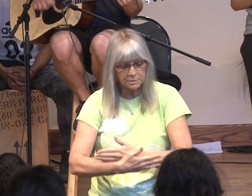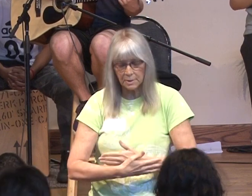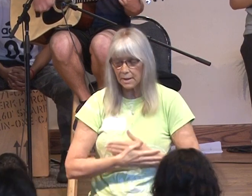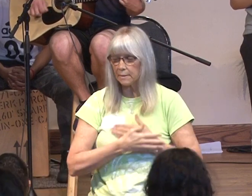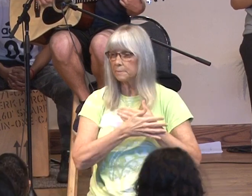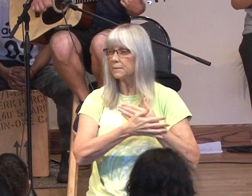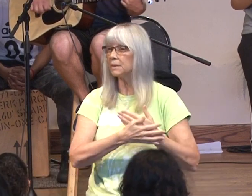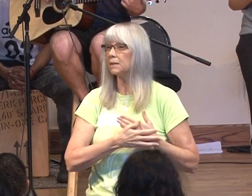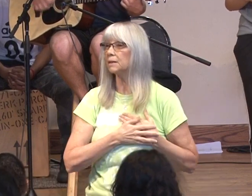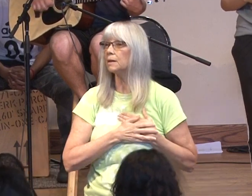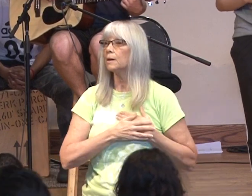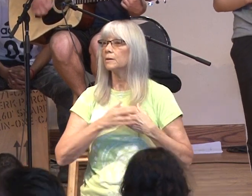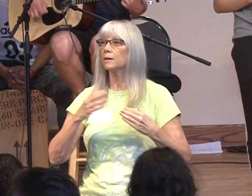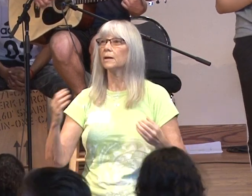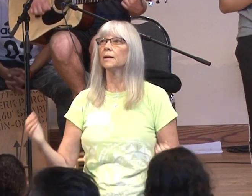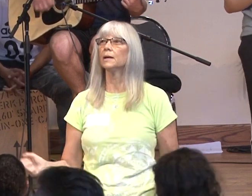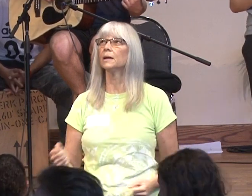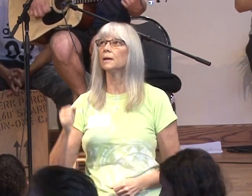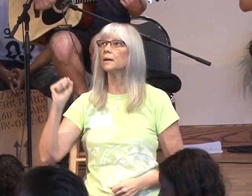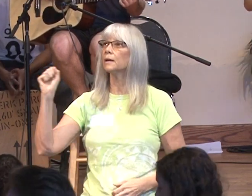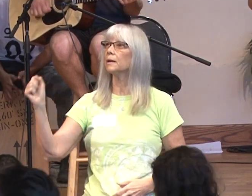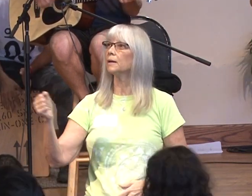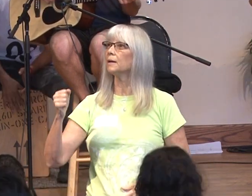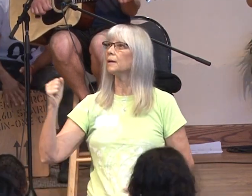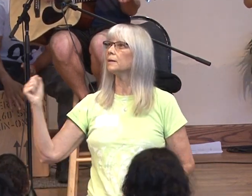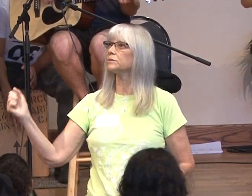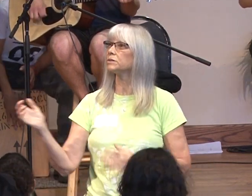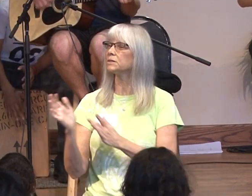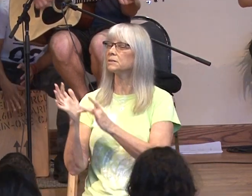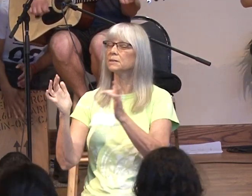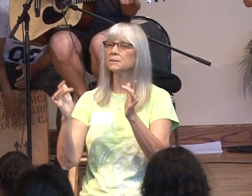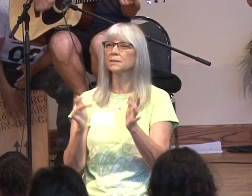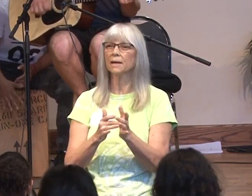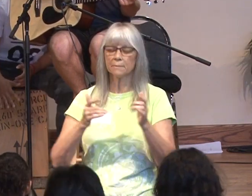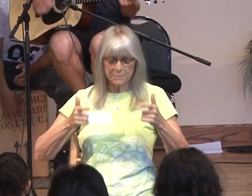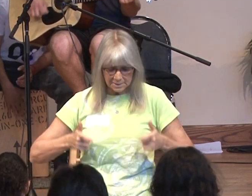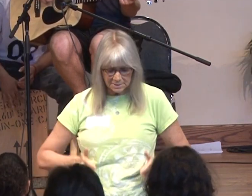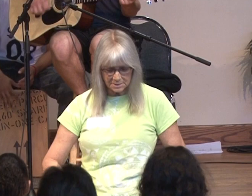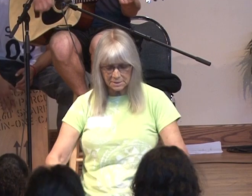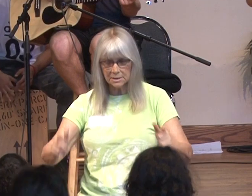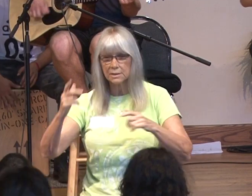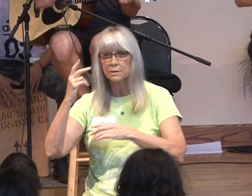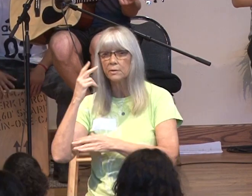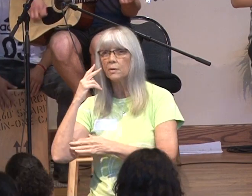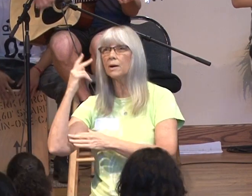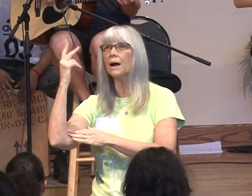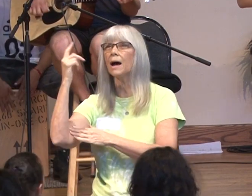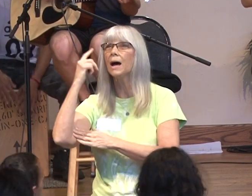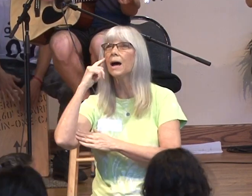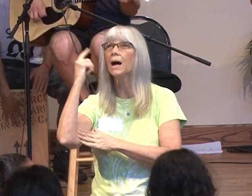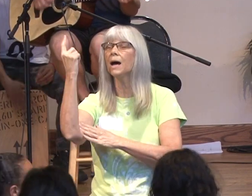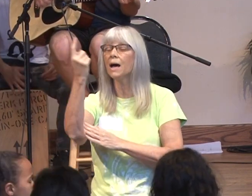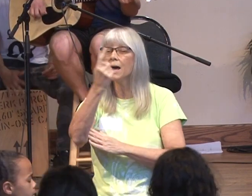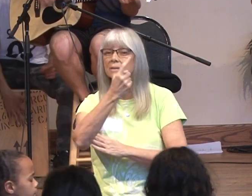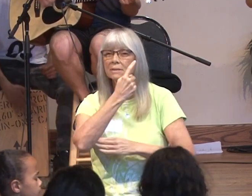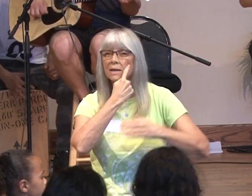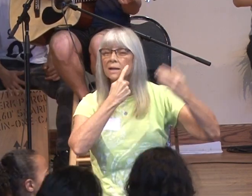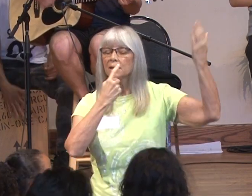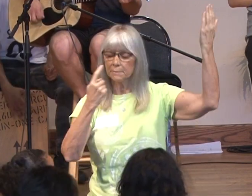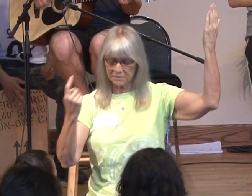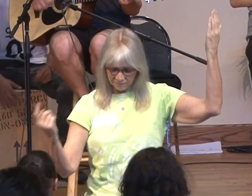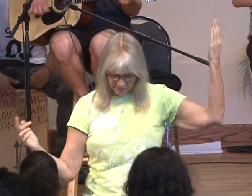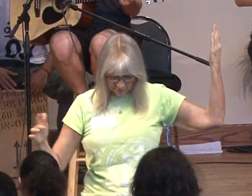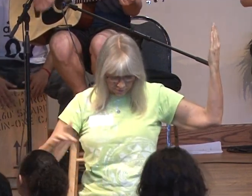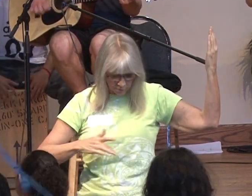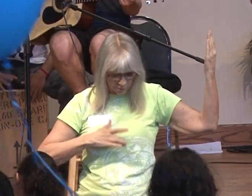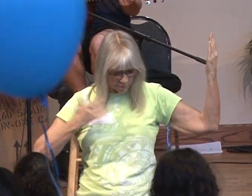all around me. Yeah, yeah. Jesus, let me see your eyes.